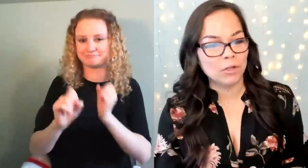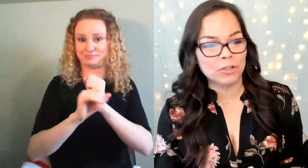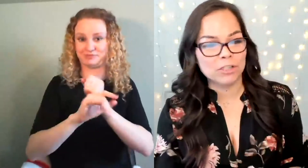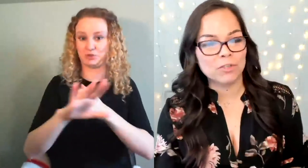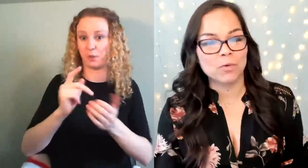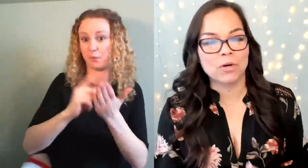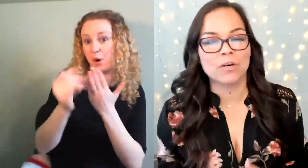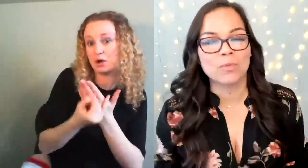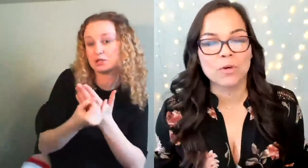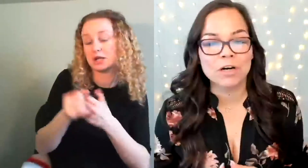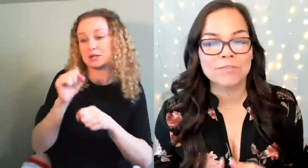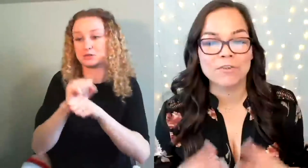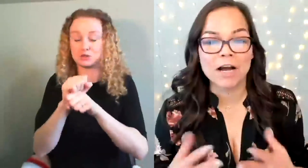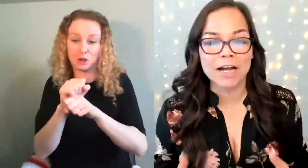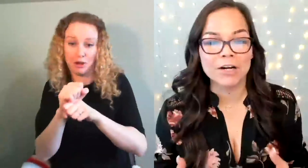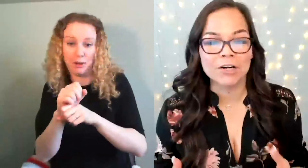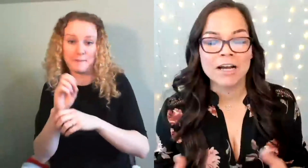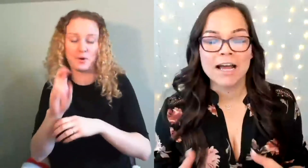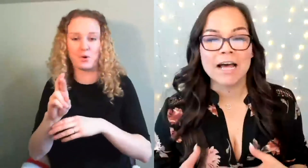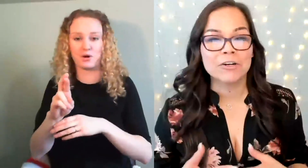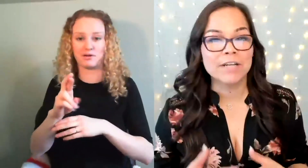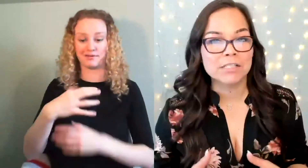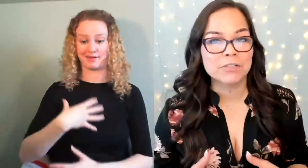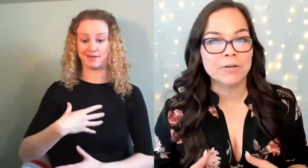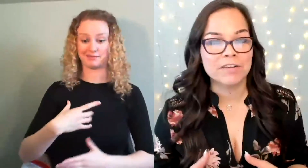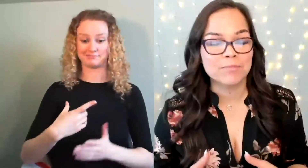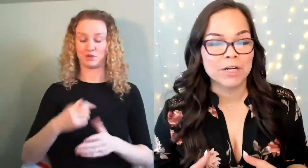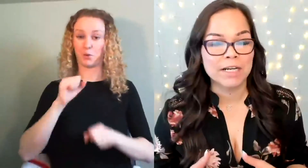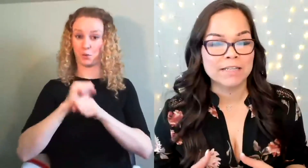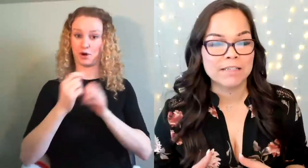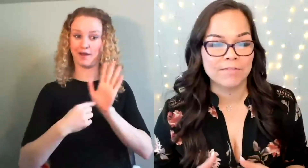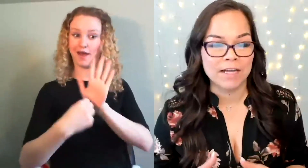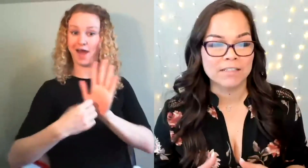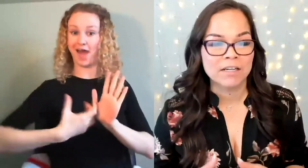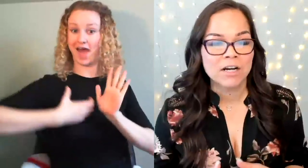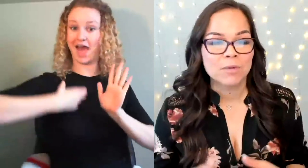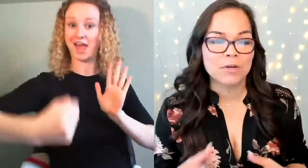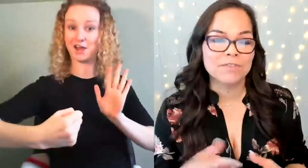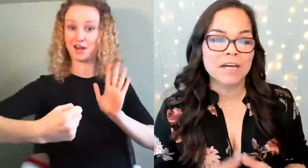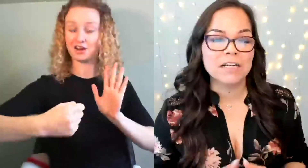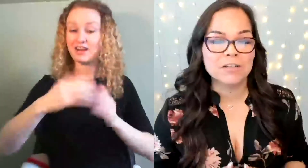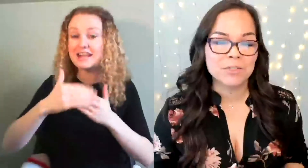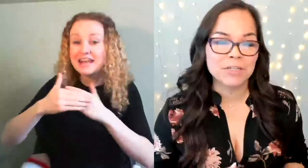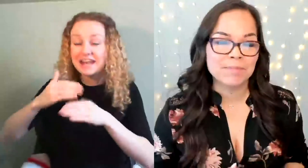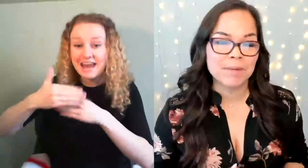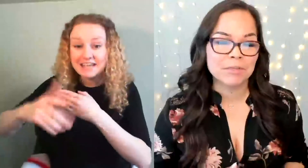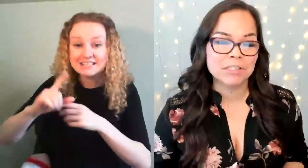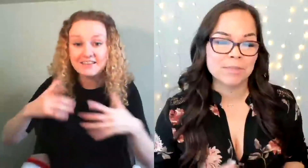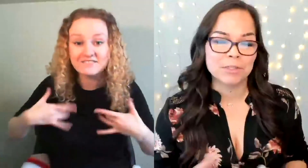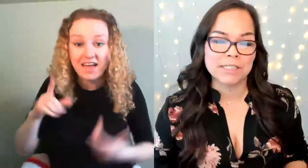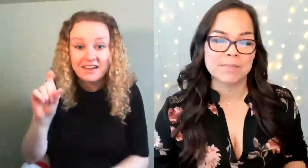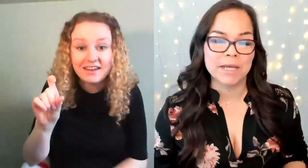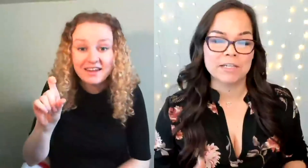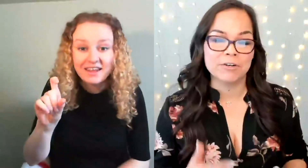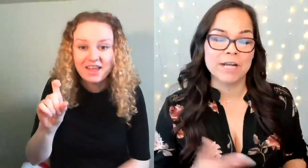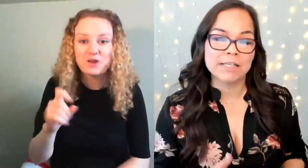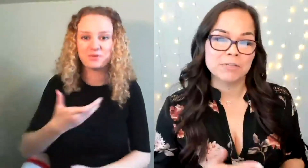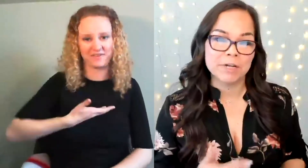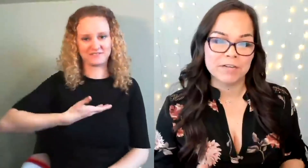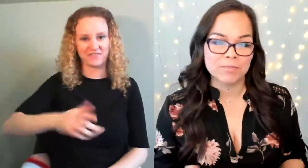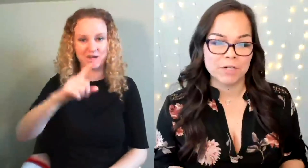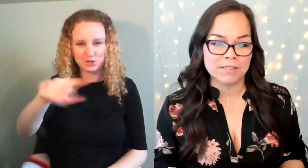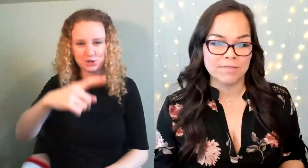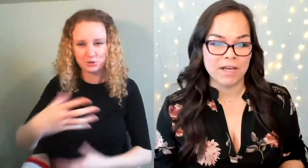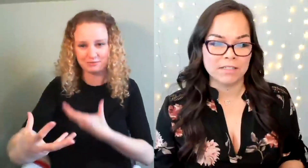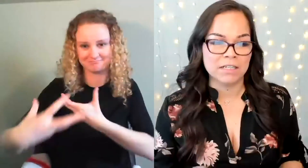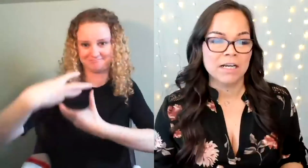job alert, or a work for hire at our next Creative Mornings event? We're inviting community members to participate in our next